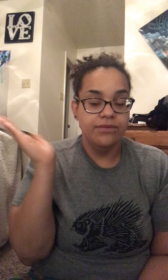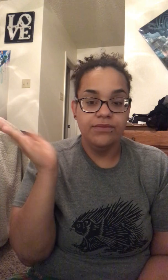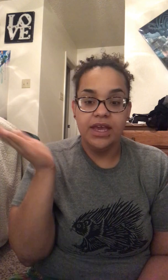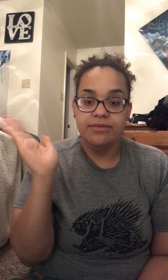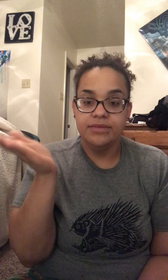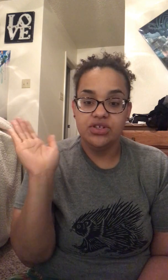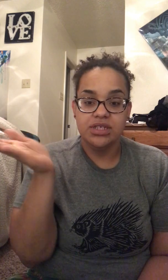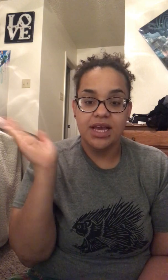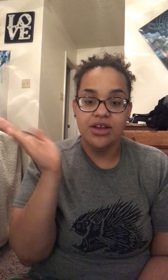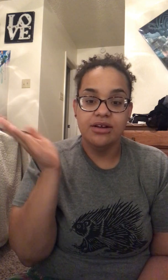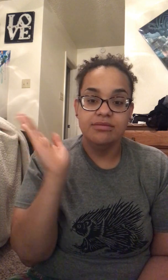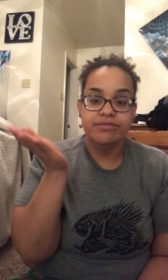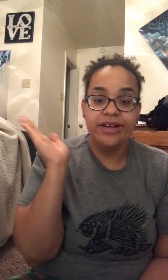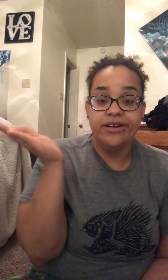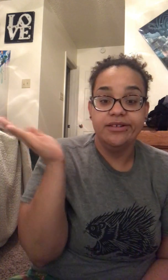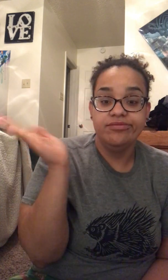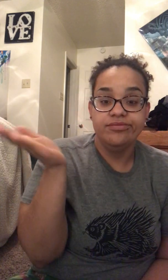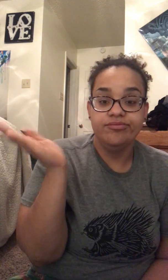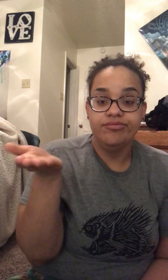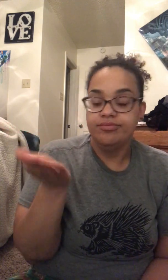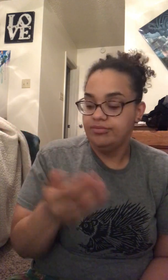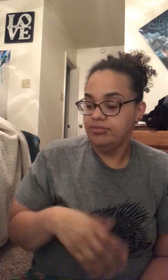Yeah, it's just like your, I don't know, just,